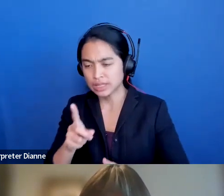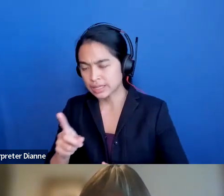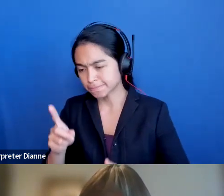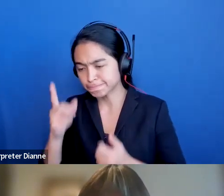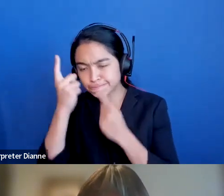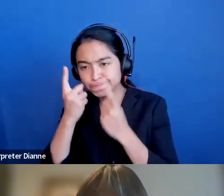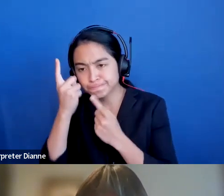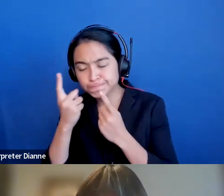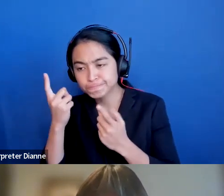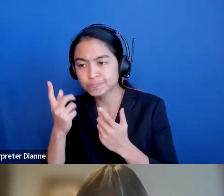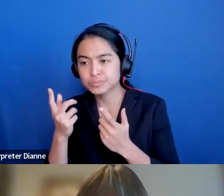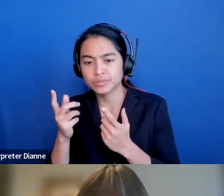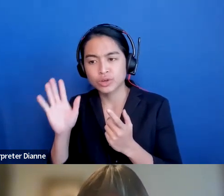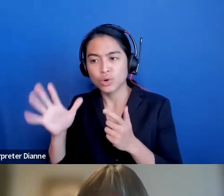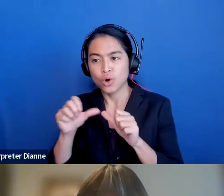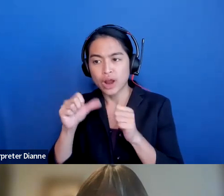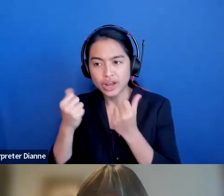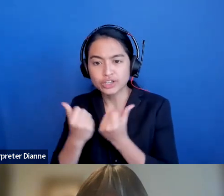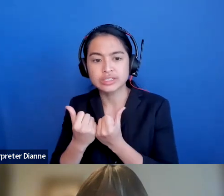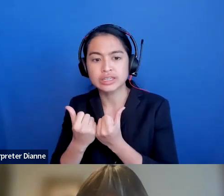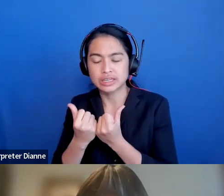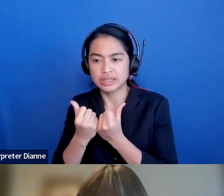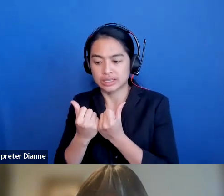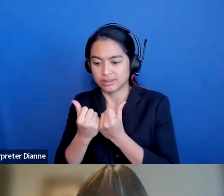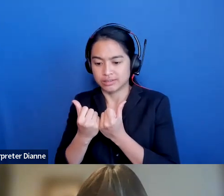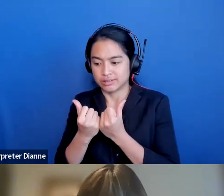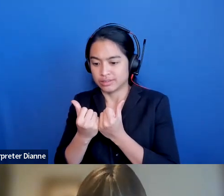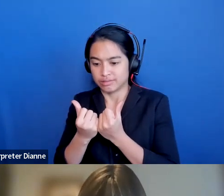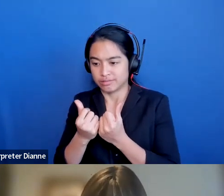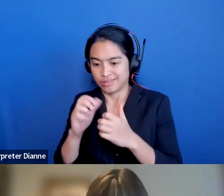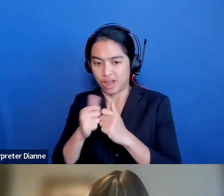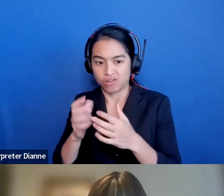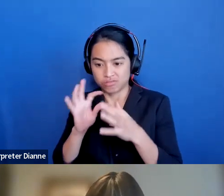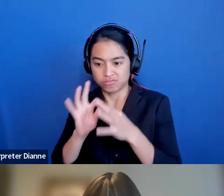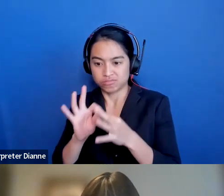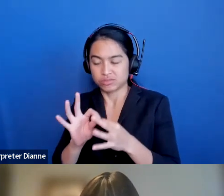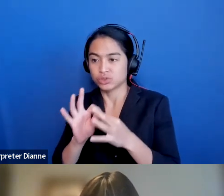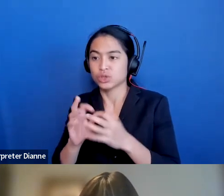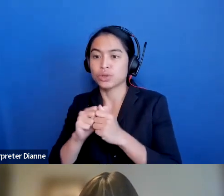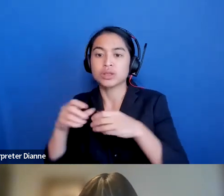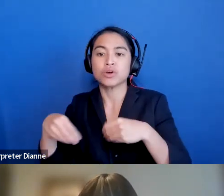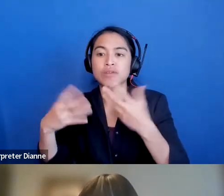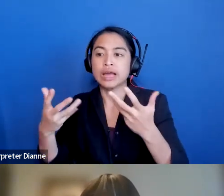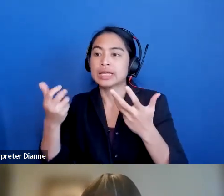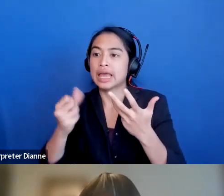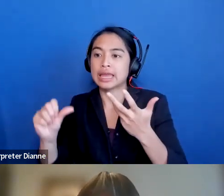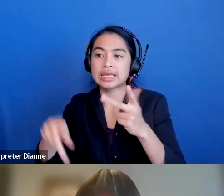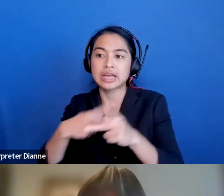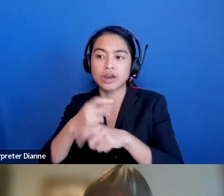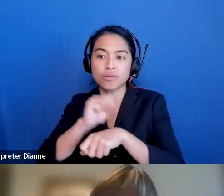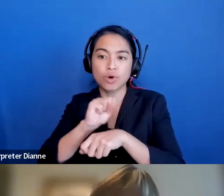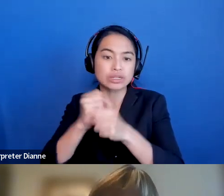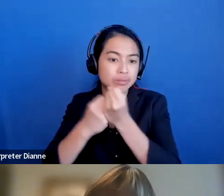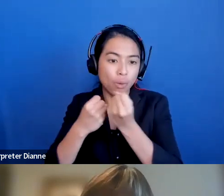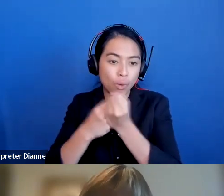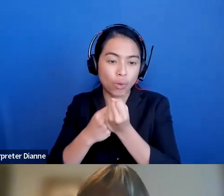of where their agency is at with respect to providing any type of employment